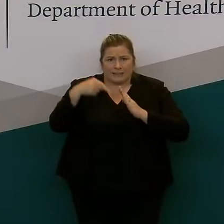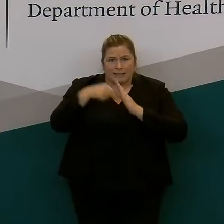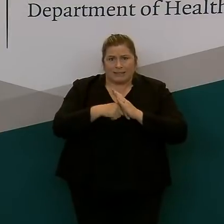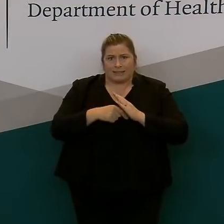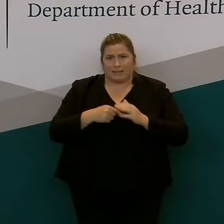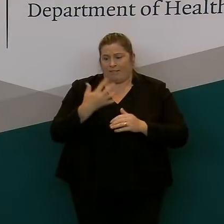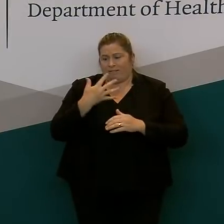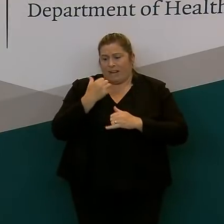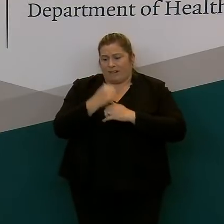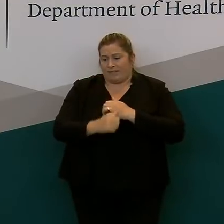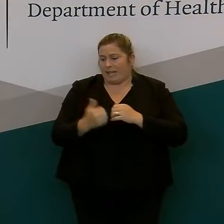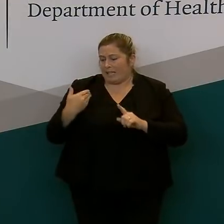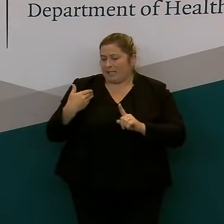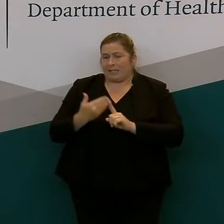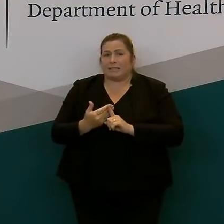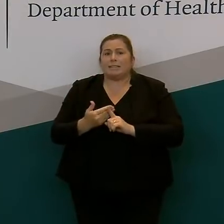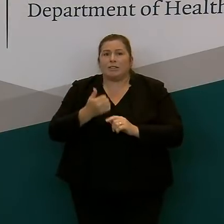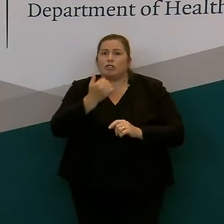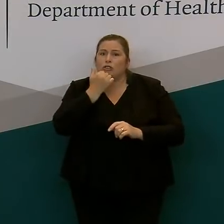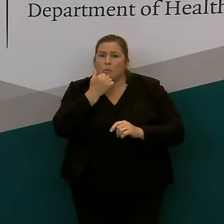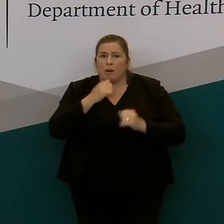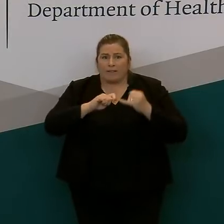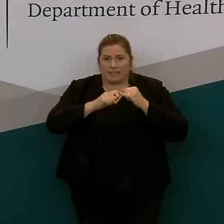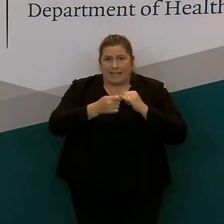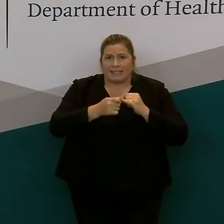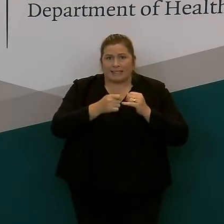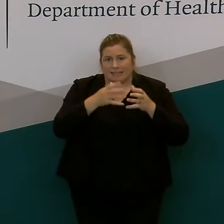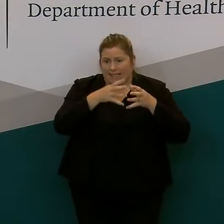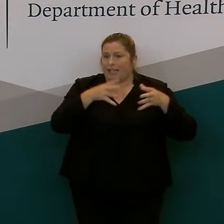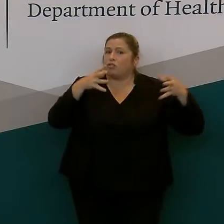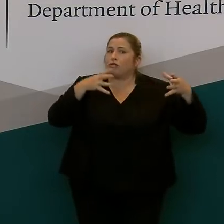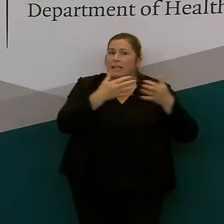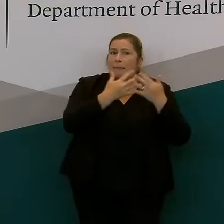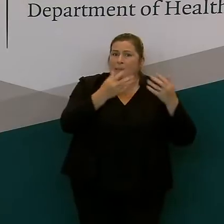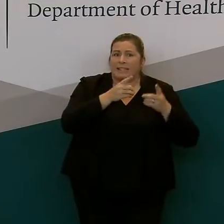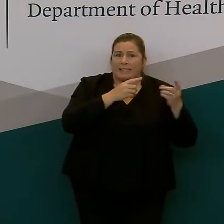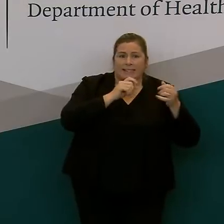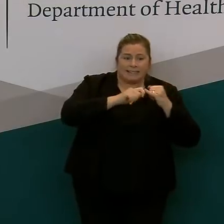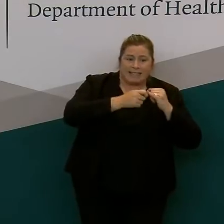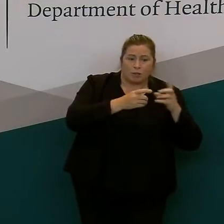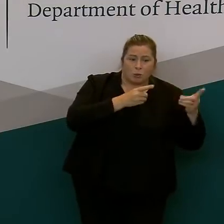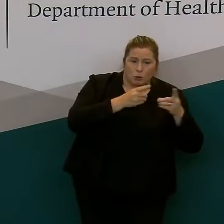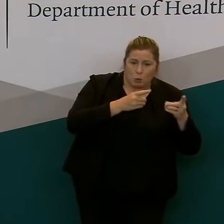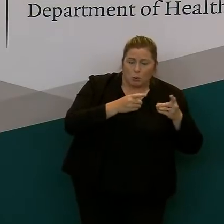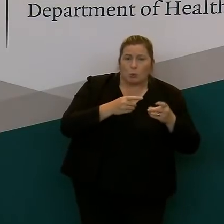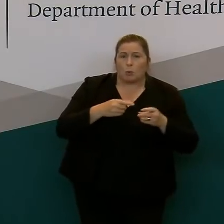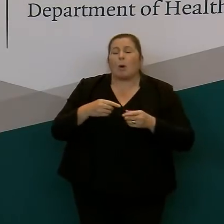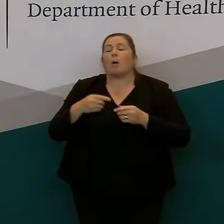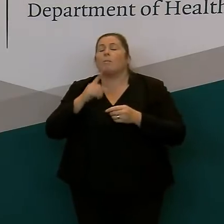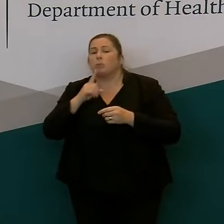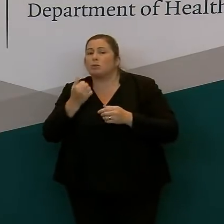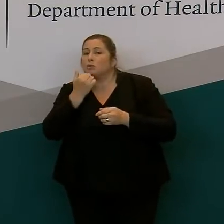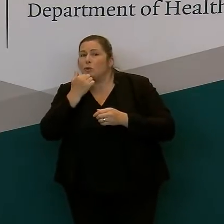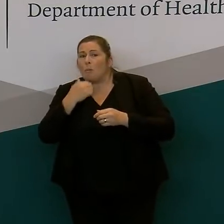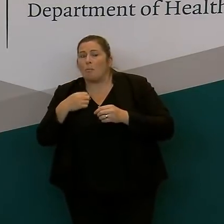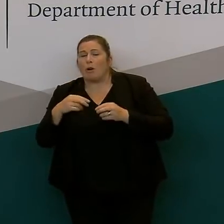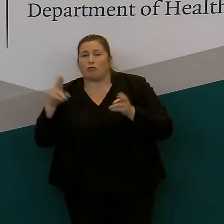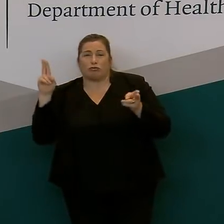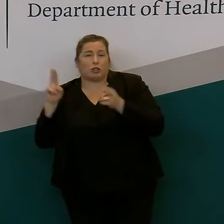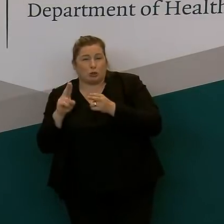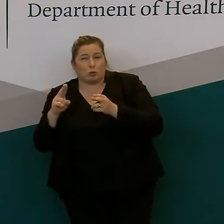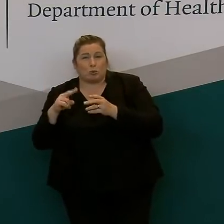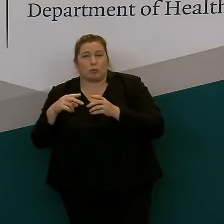average, numbers of tests increasing, numbers of positive detections, proportion of positive